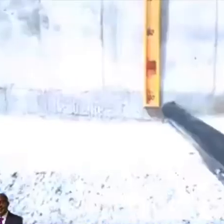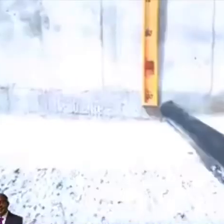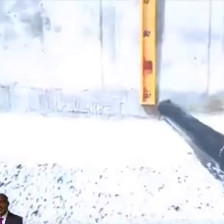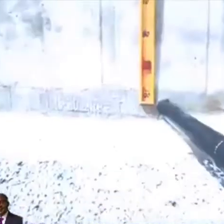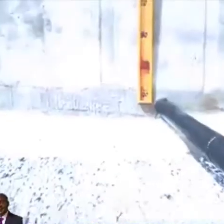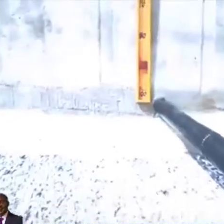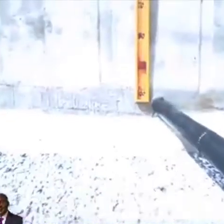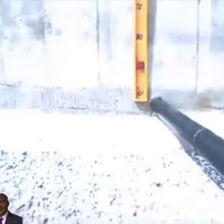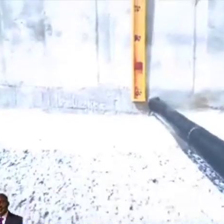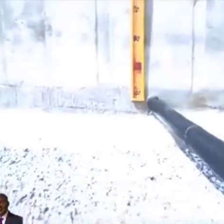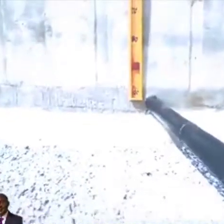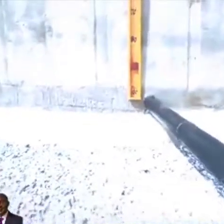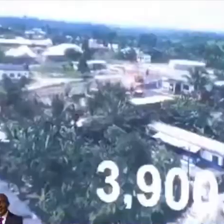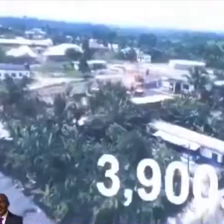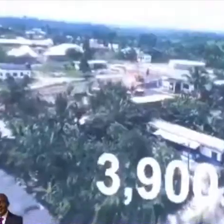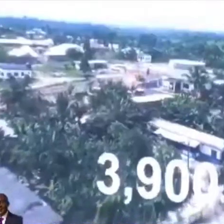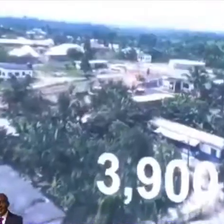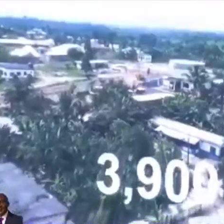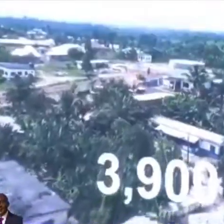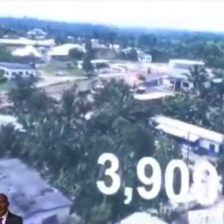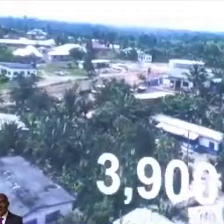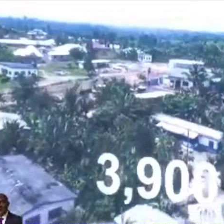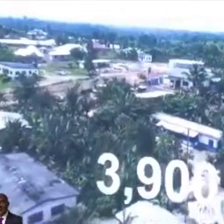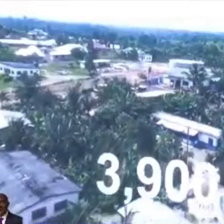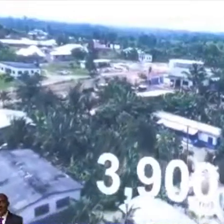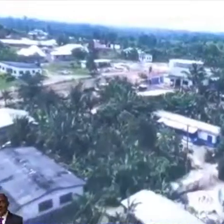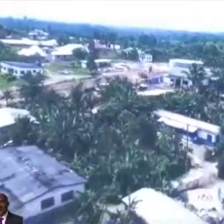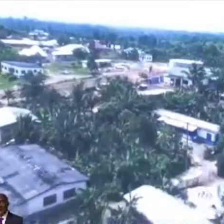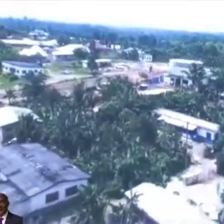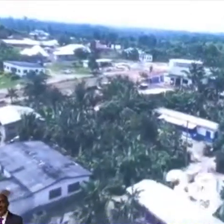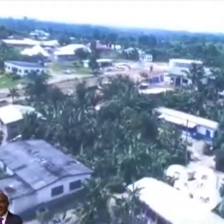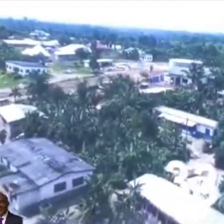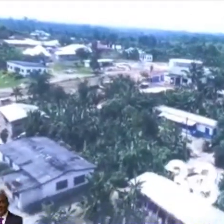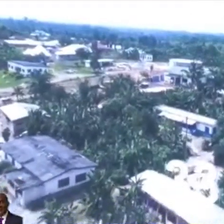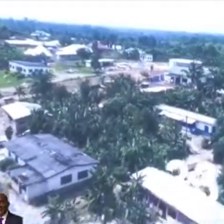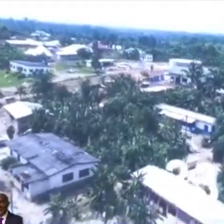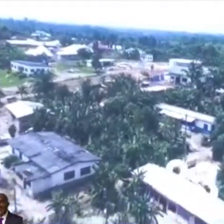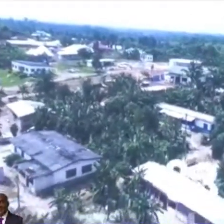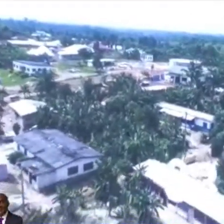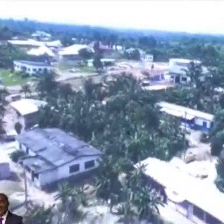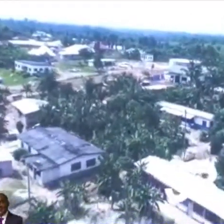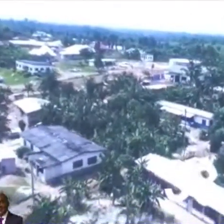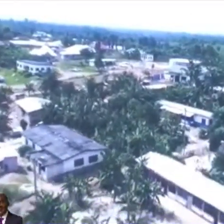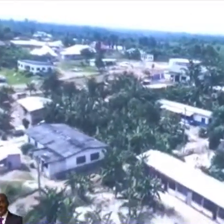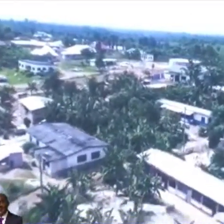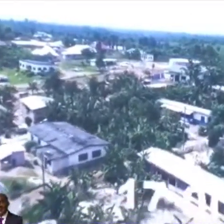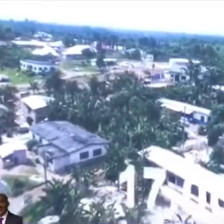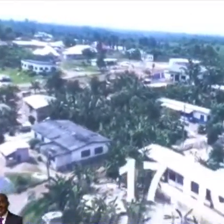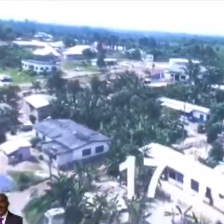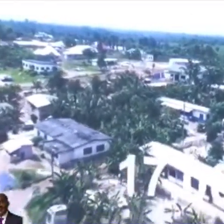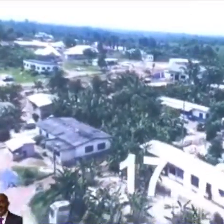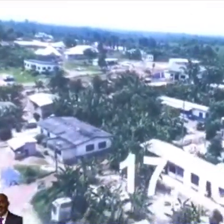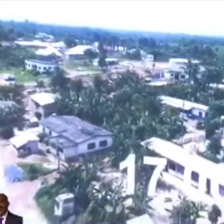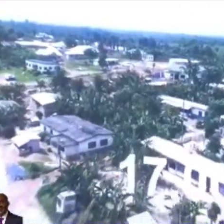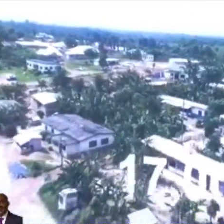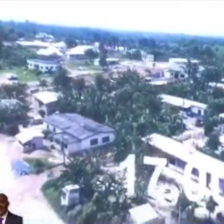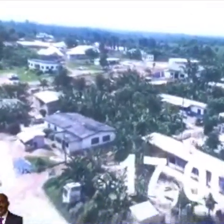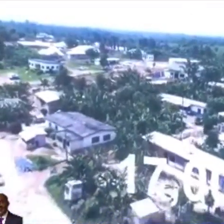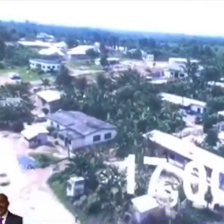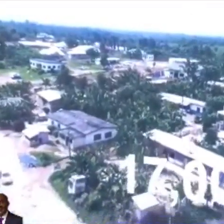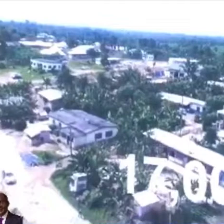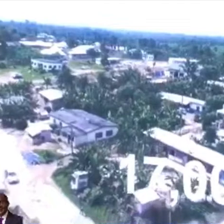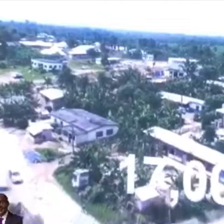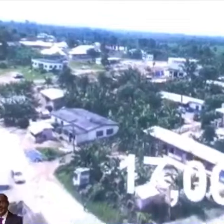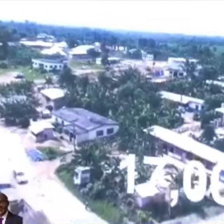and supplies it to over 3,900 households within 33 communities with over 17,000